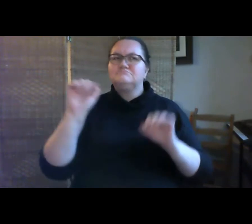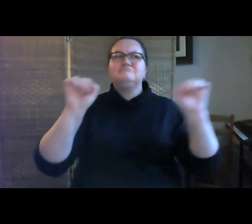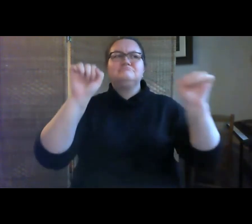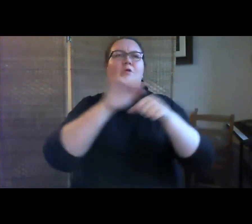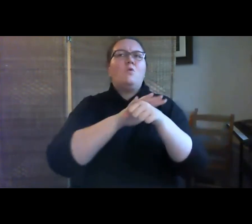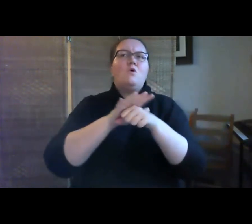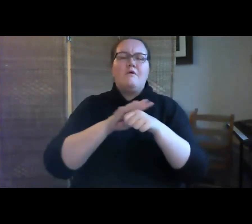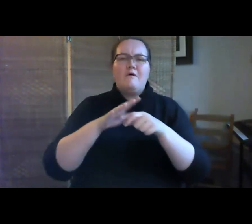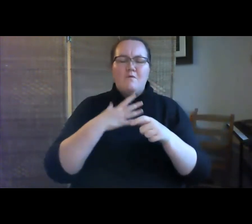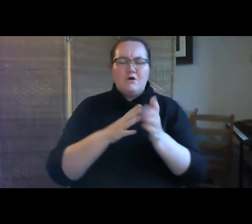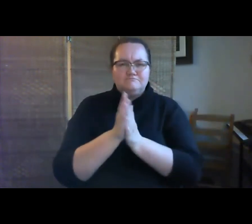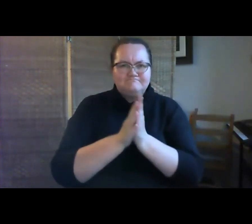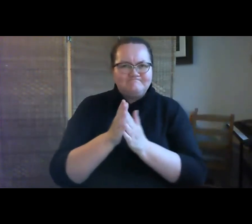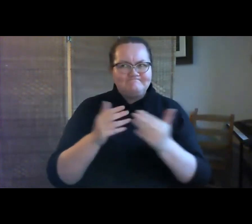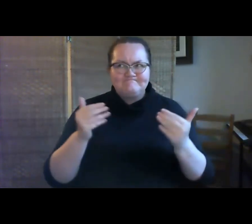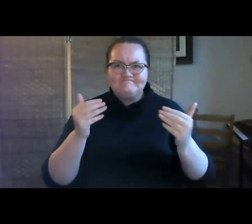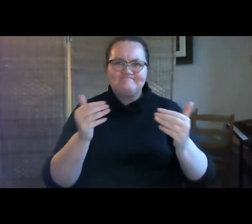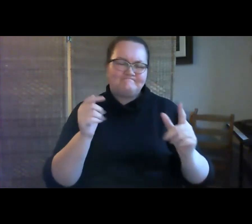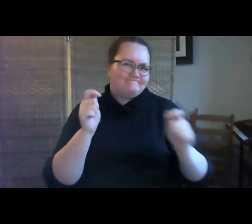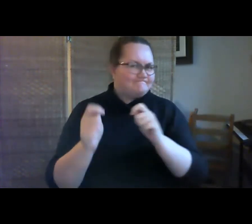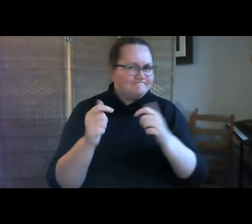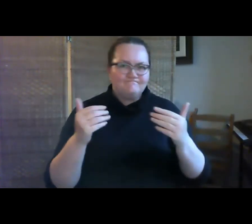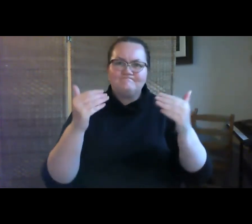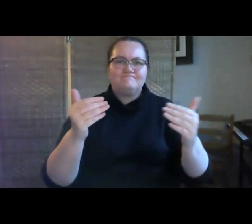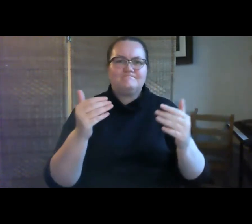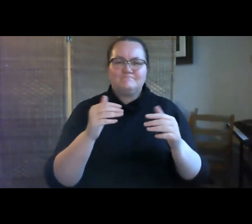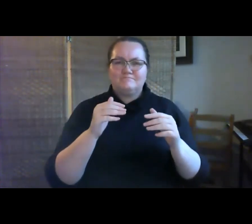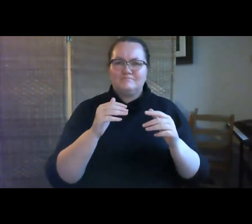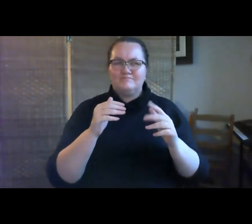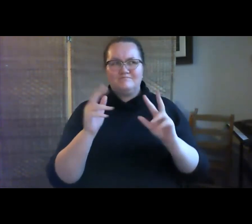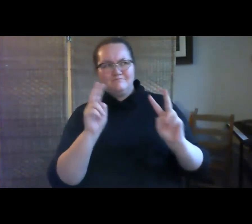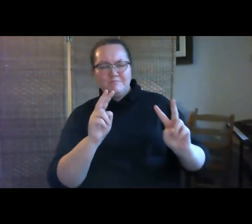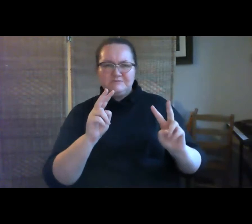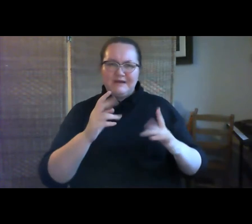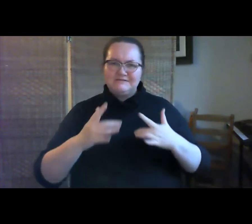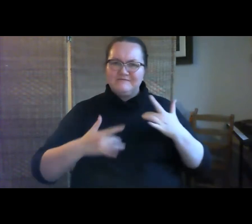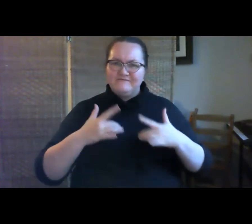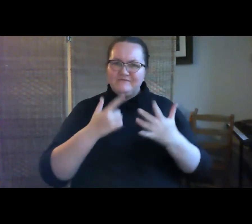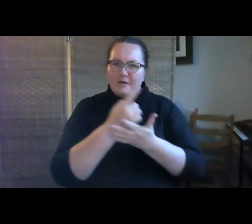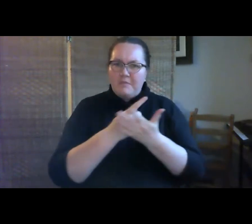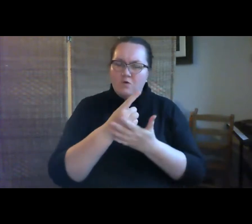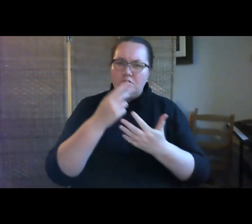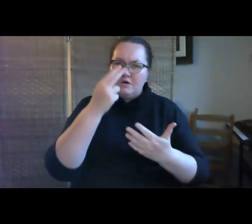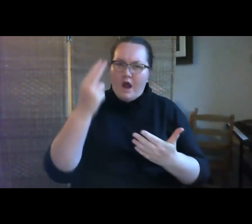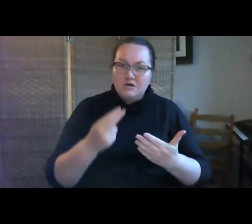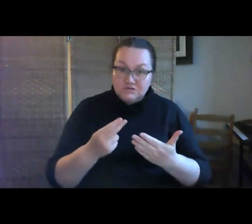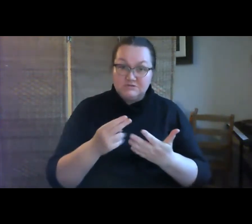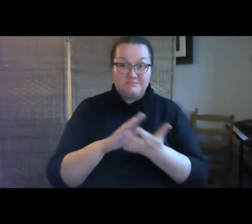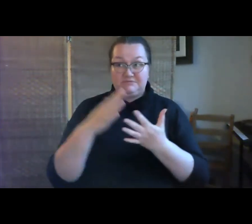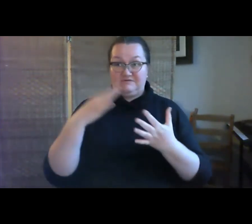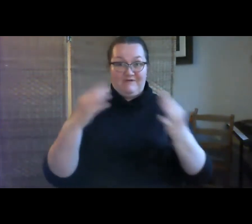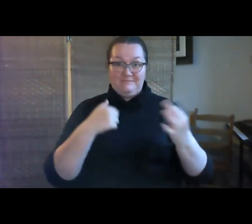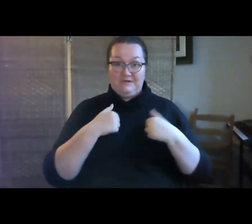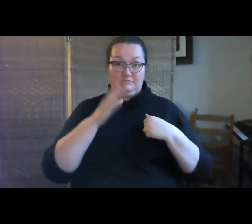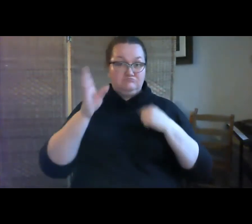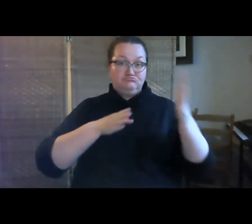those countries. And I'm invited in to show work and to give workshops to share skills and experience with local